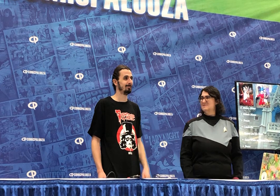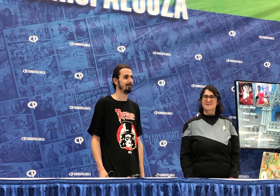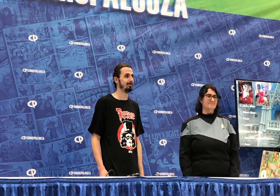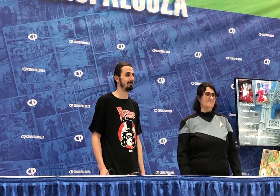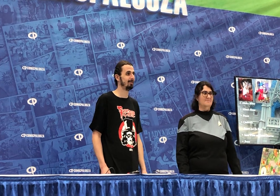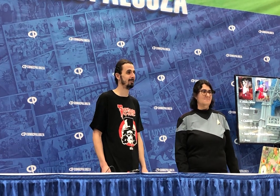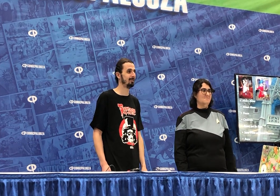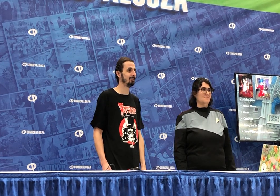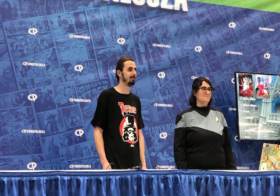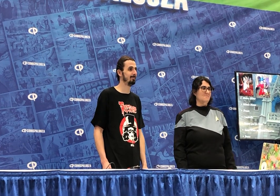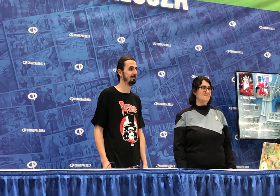that.